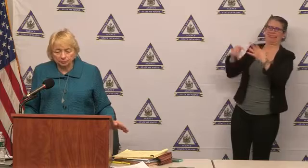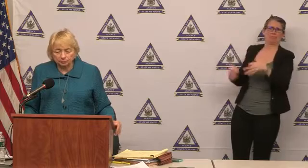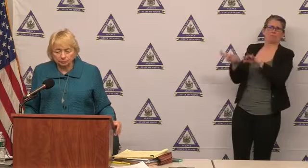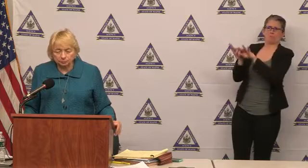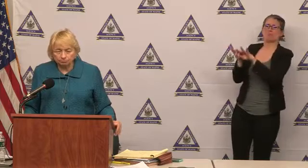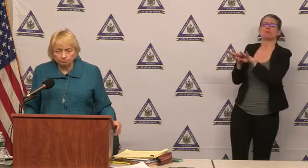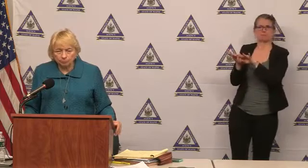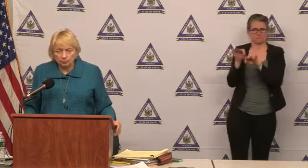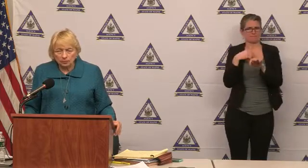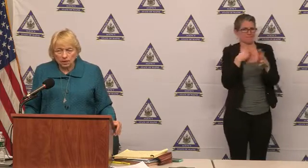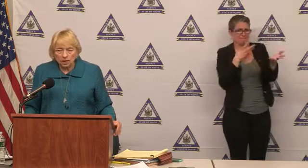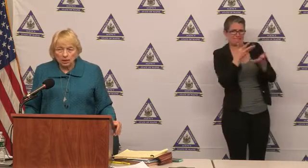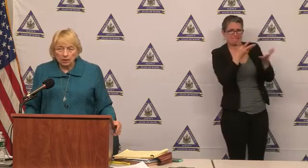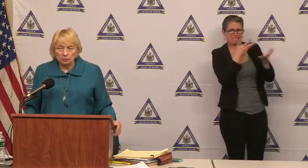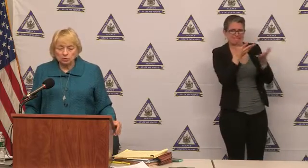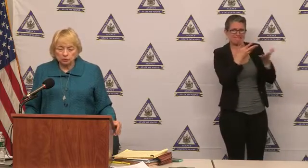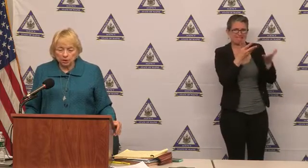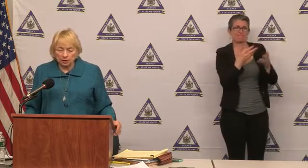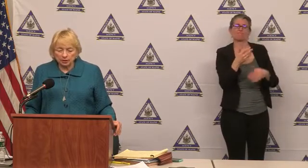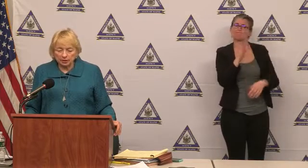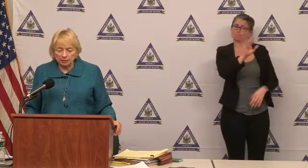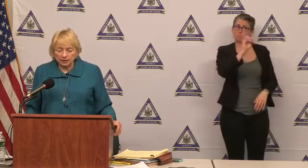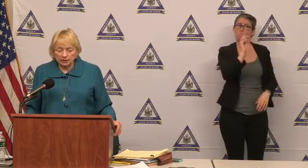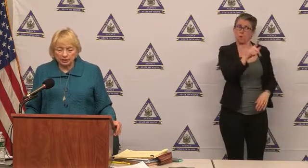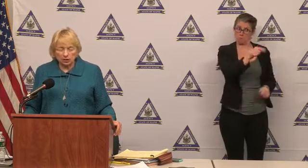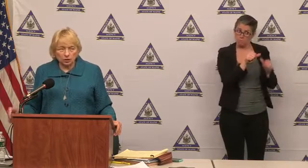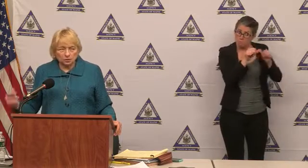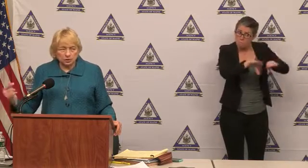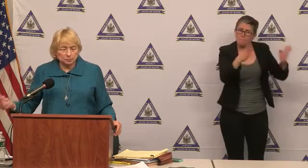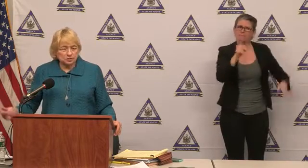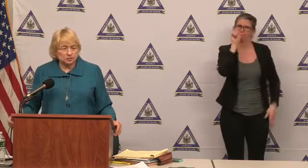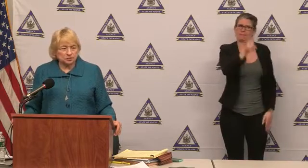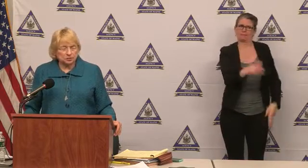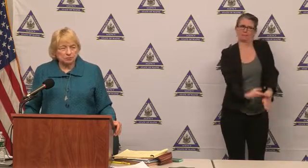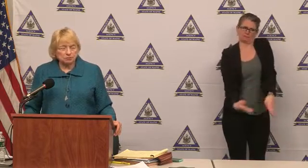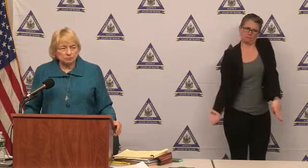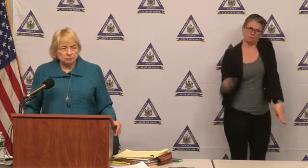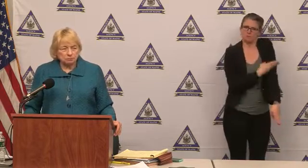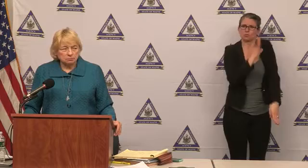better. I'm strongly recommending that all such